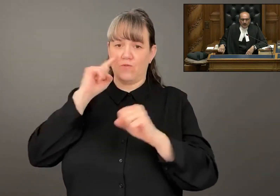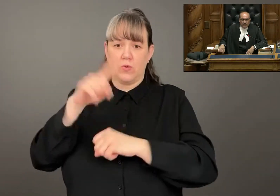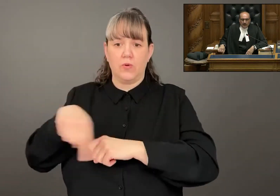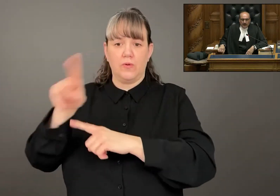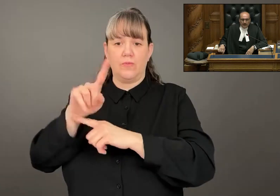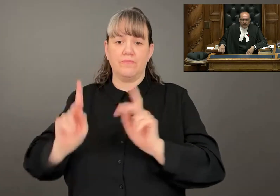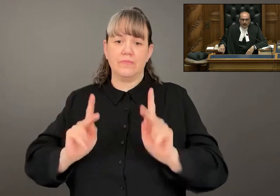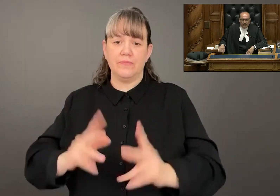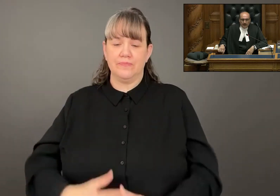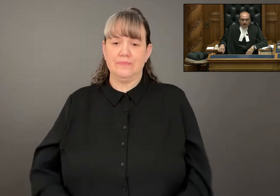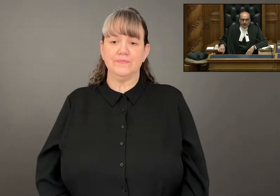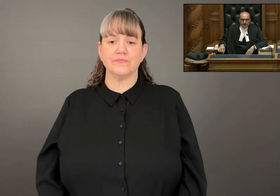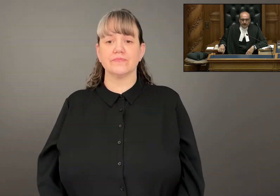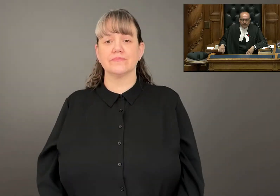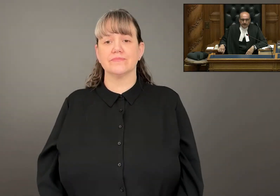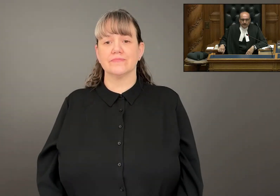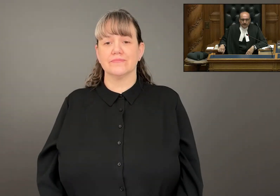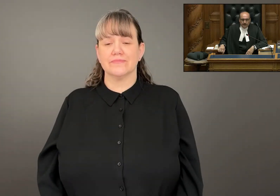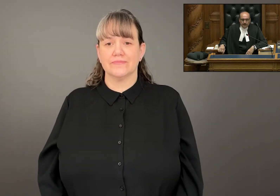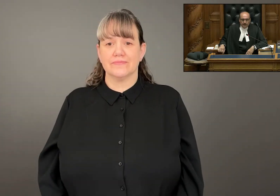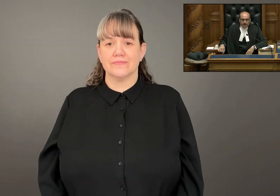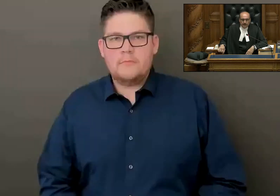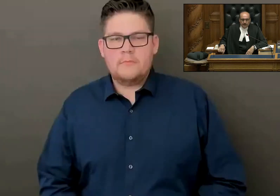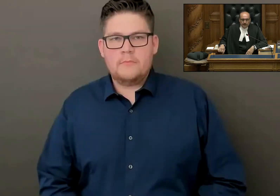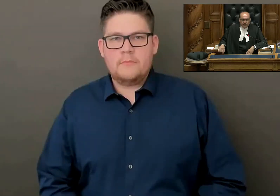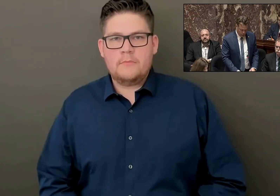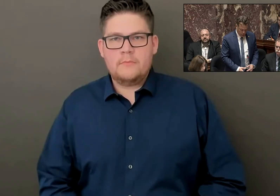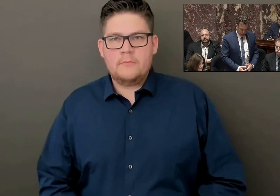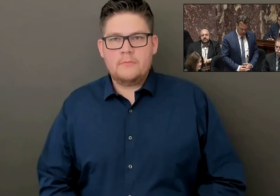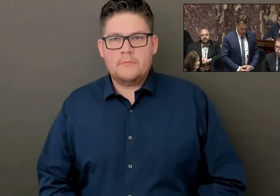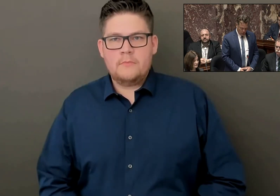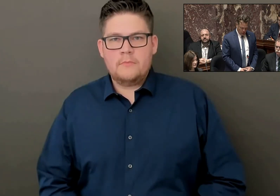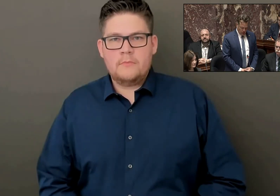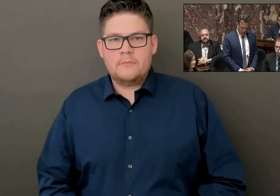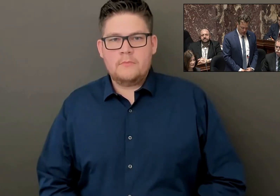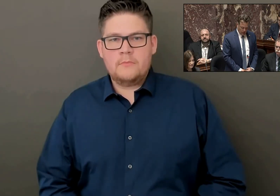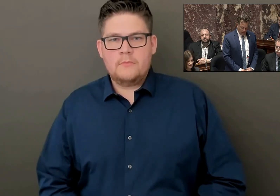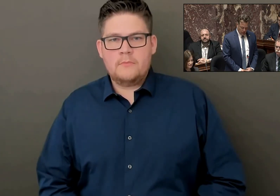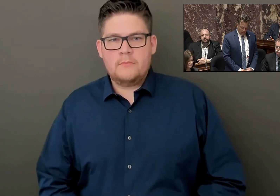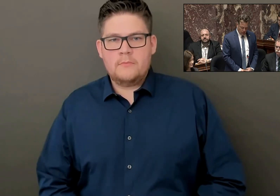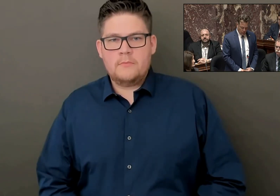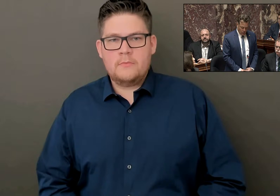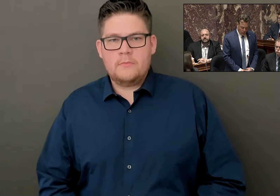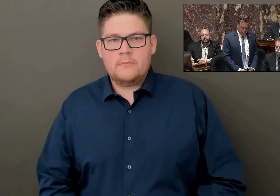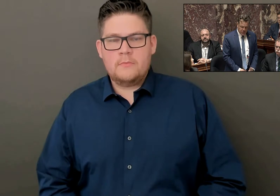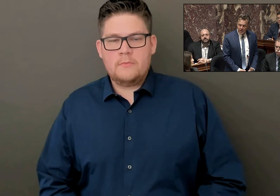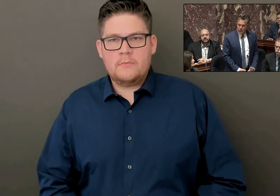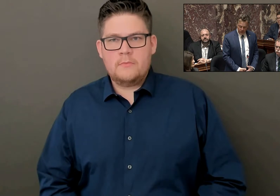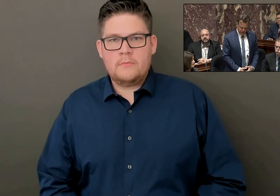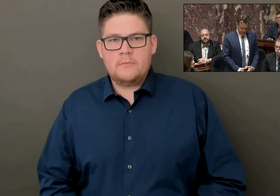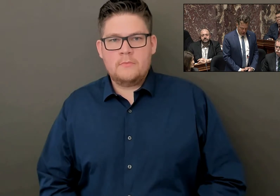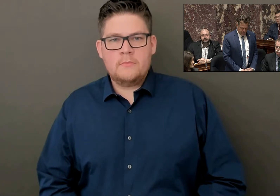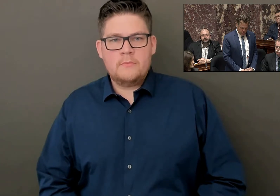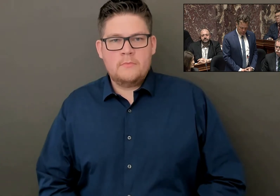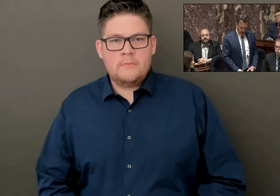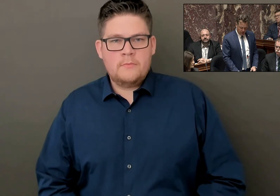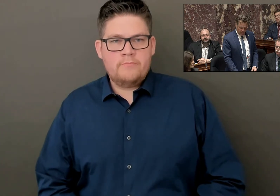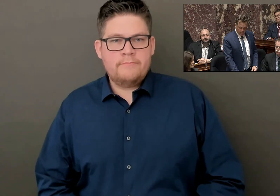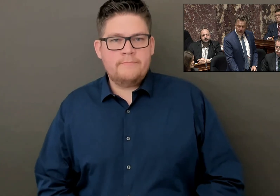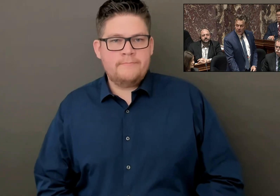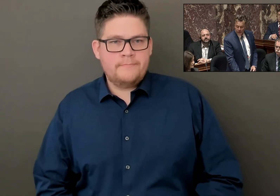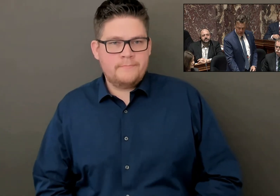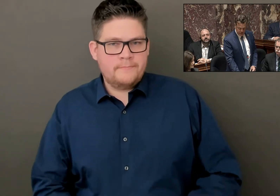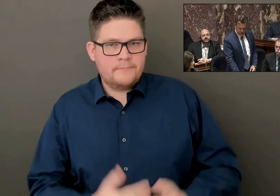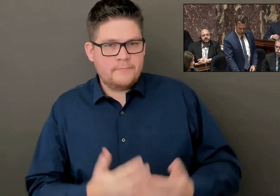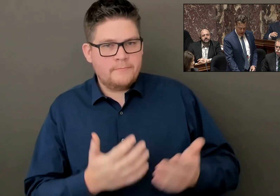Leader of the third party supplemental. Thank you, Honourable Speaker. While we appreciate the recent strides that have been made,